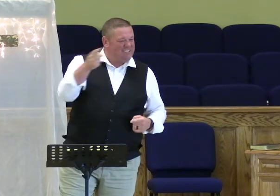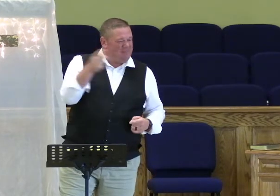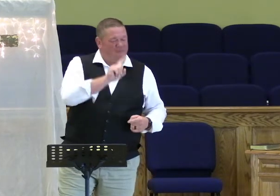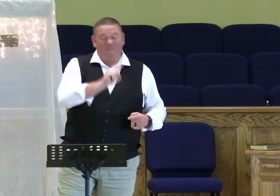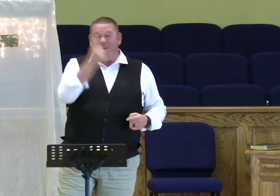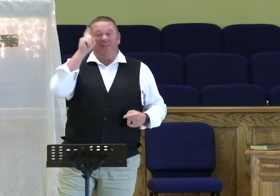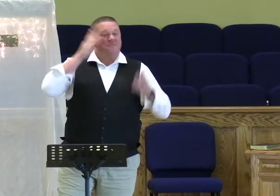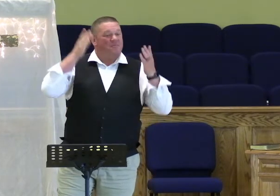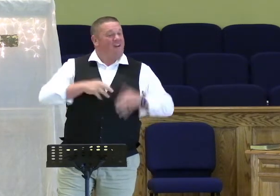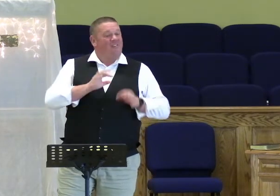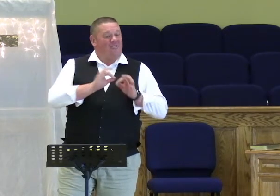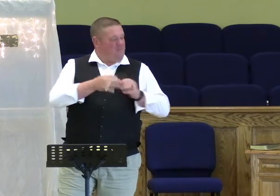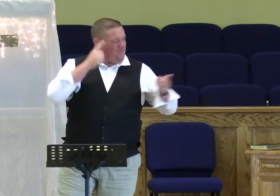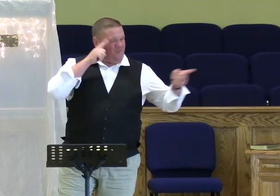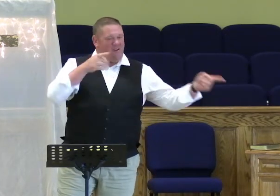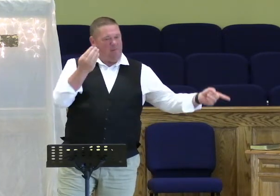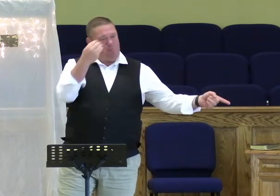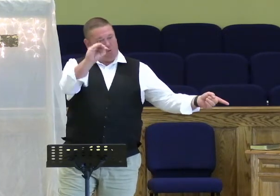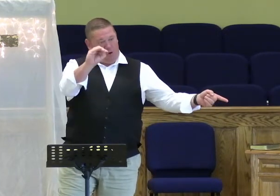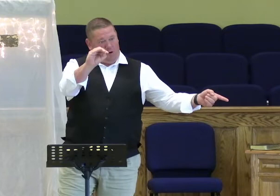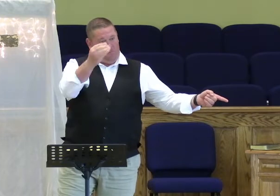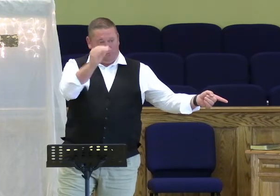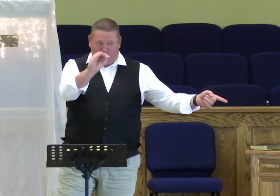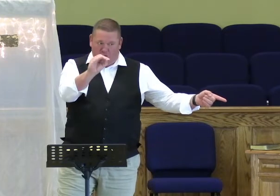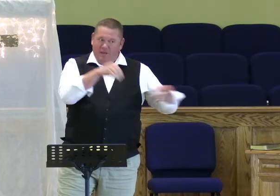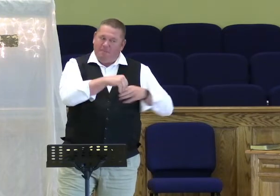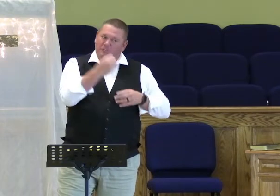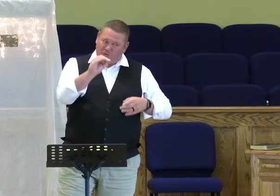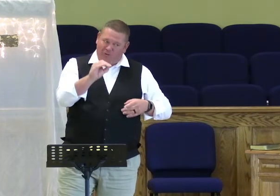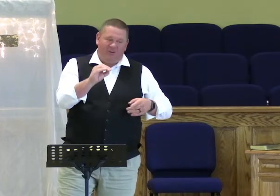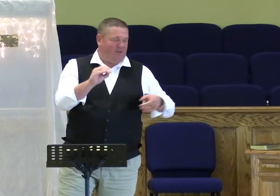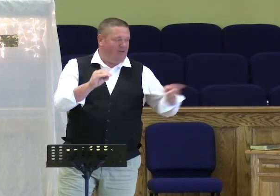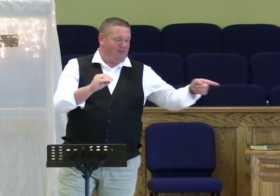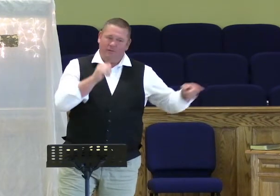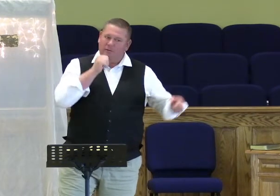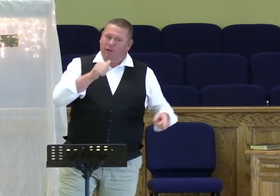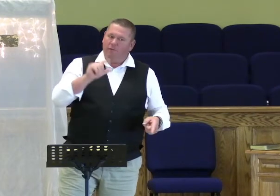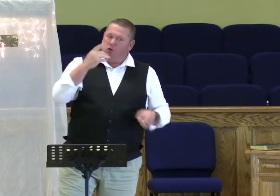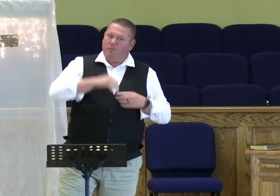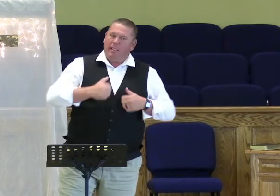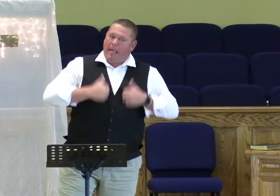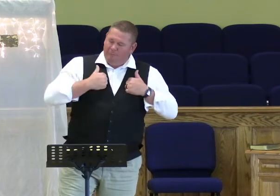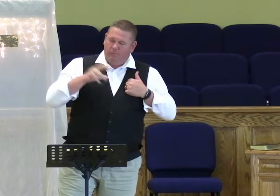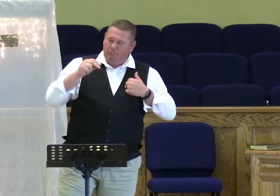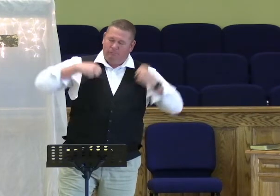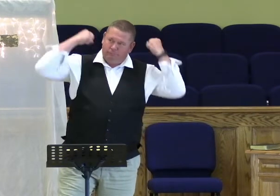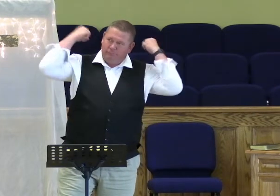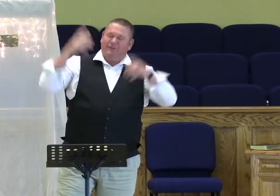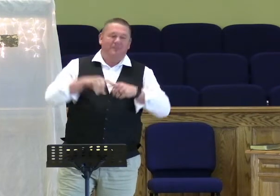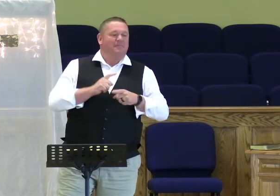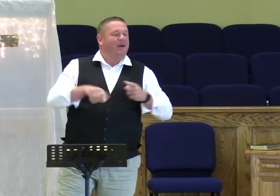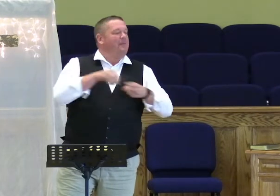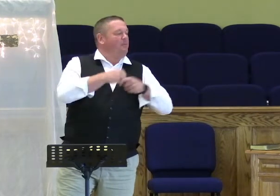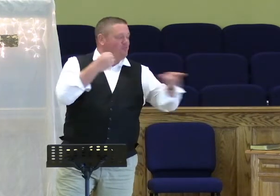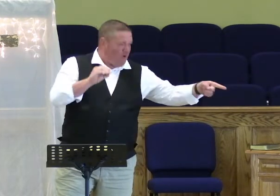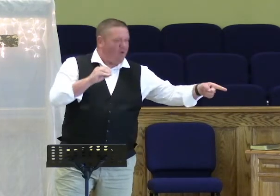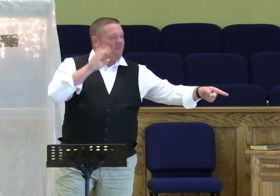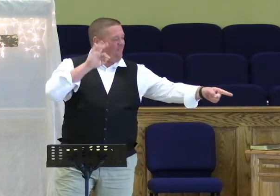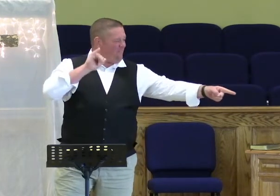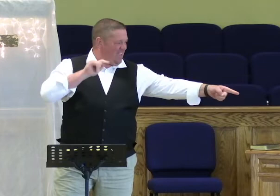heart. It's always good to see them. The first person I ever interpreted for in Missouri, not in my life, I've had interpreted many times, but in